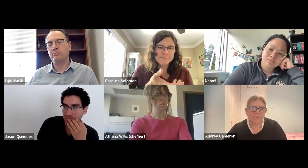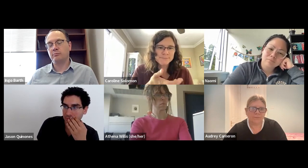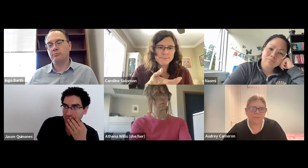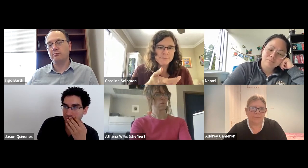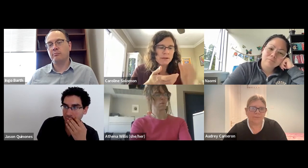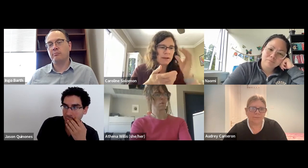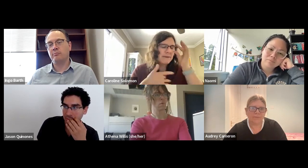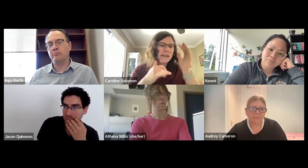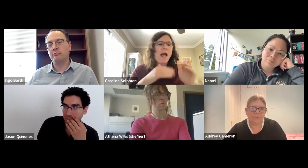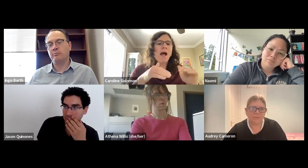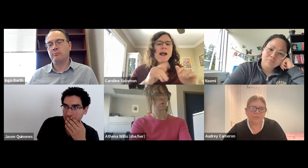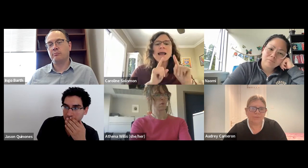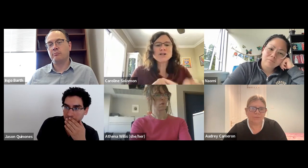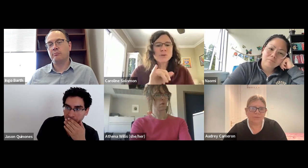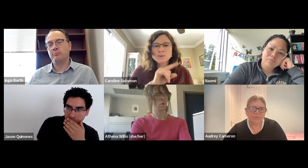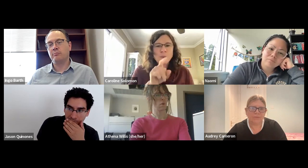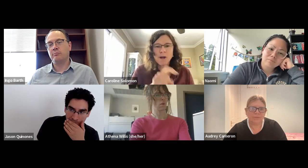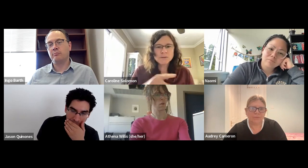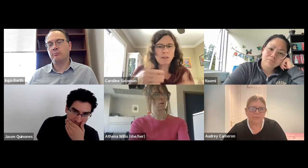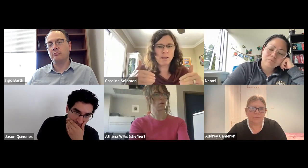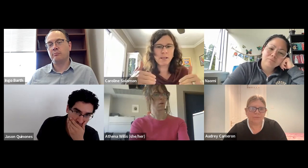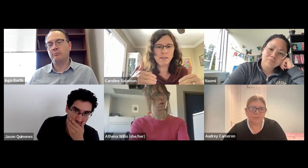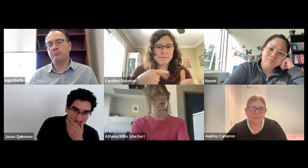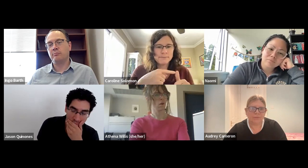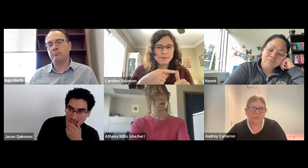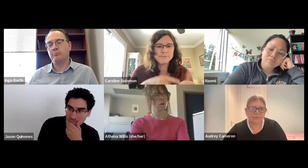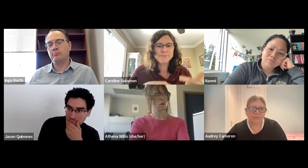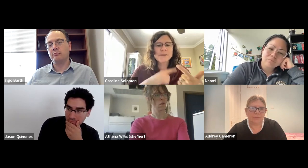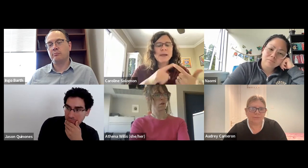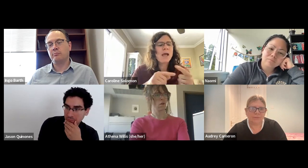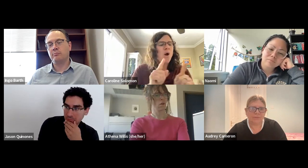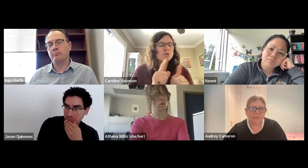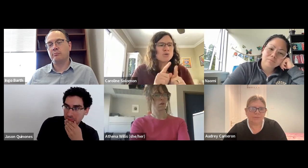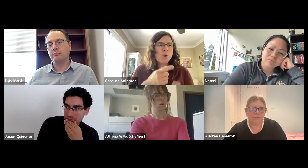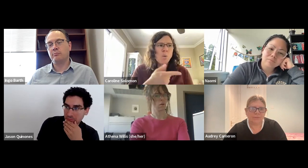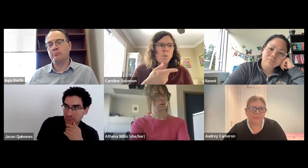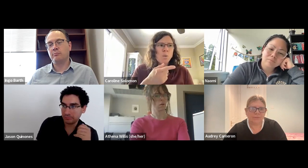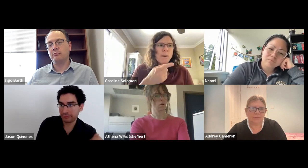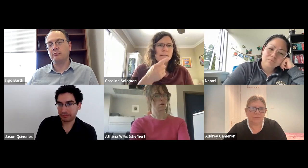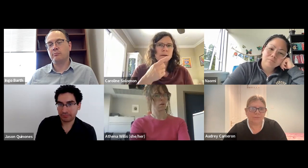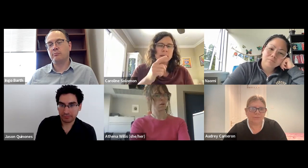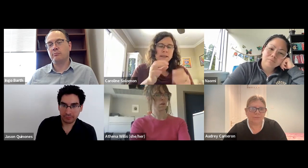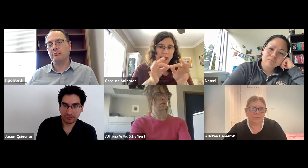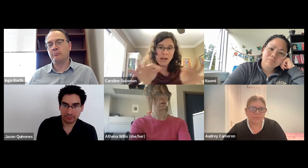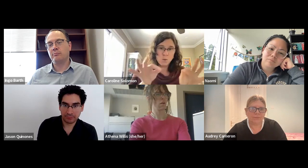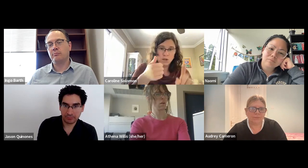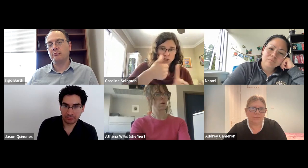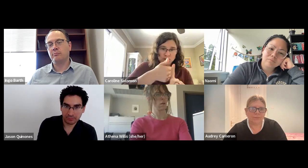STEM is an important thing. And I feel like that question hasn't been answered yet. The